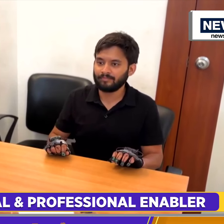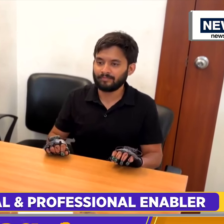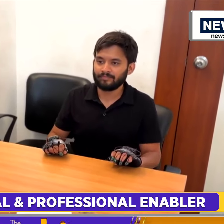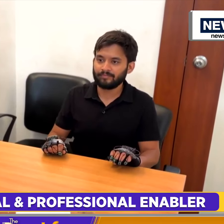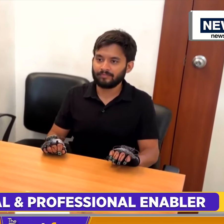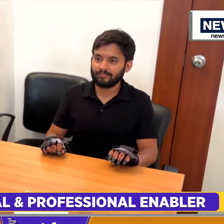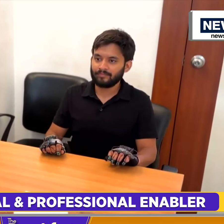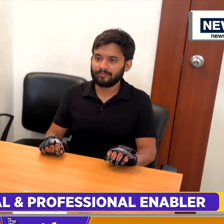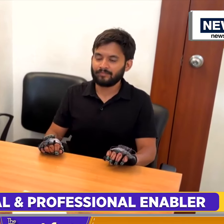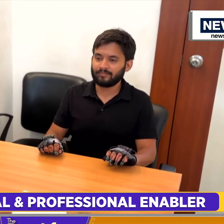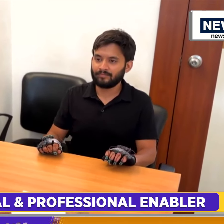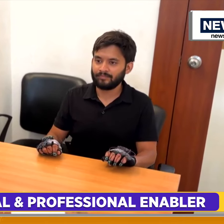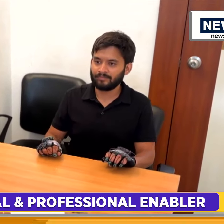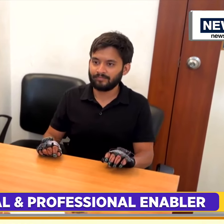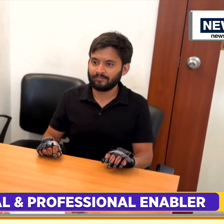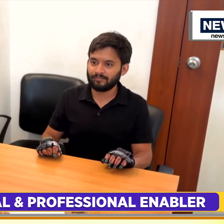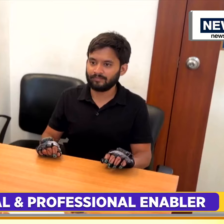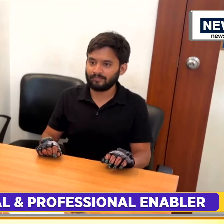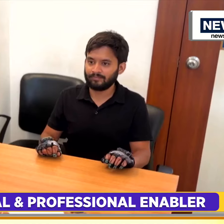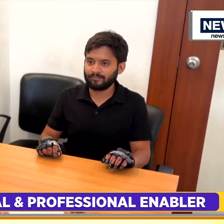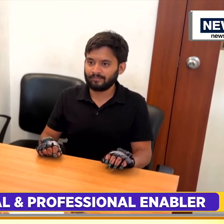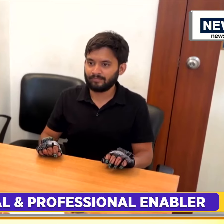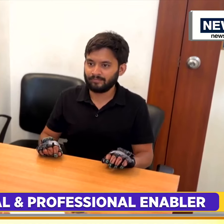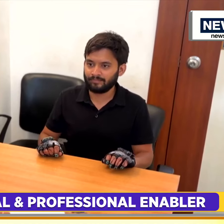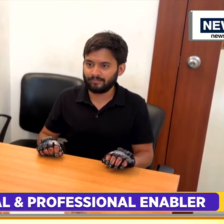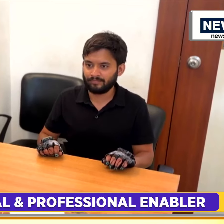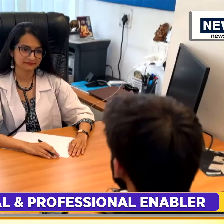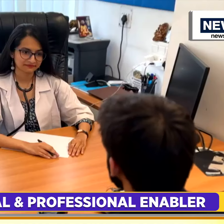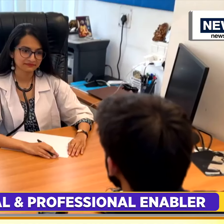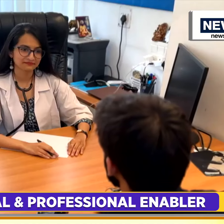Hello, doctor. My name is Parikshit. I am deaf.